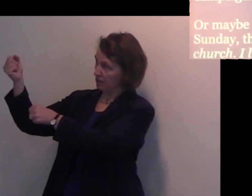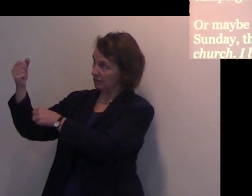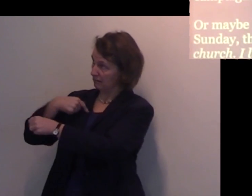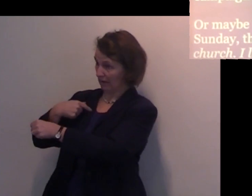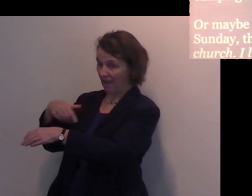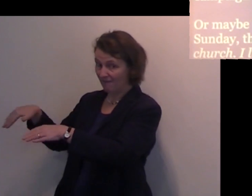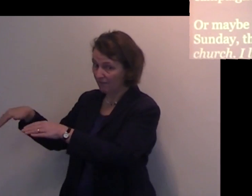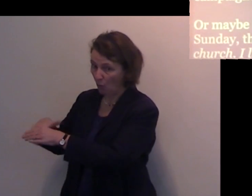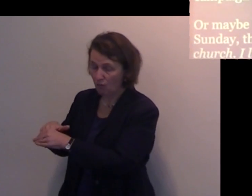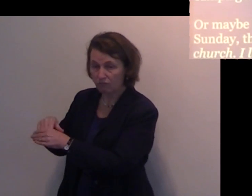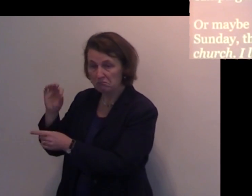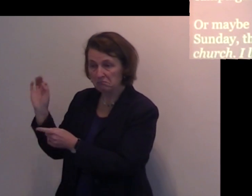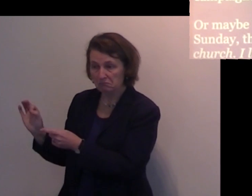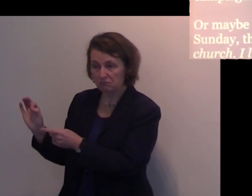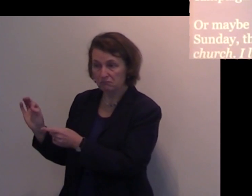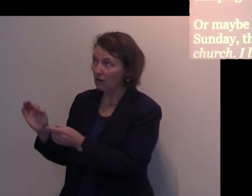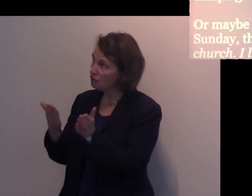Do I serve God?